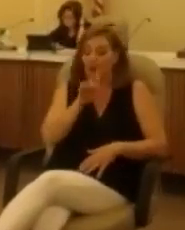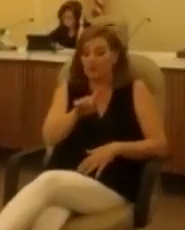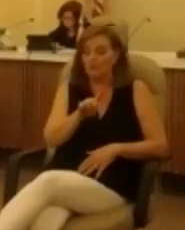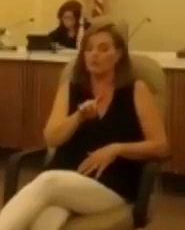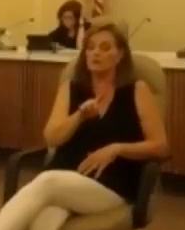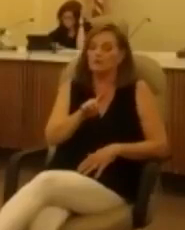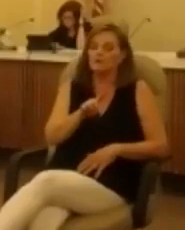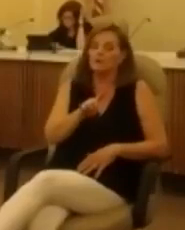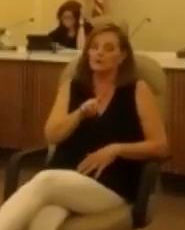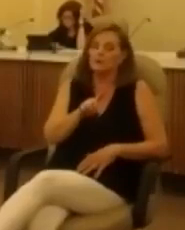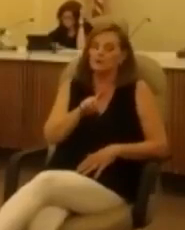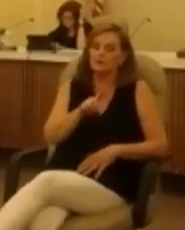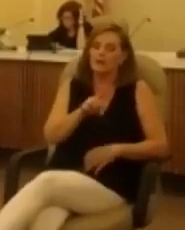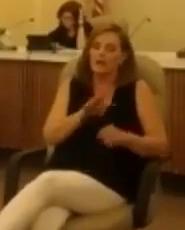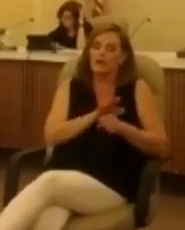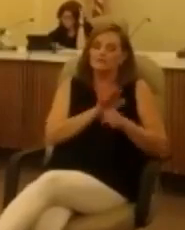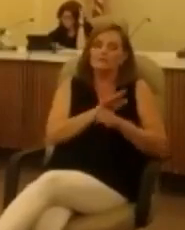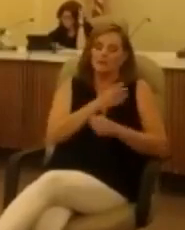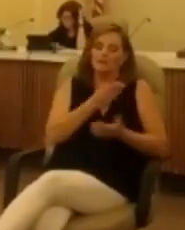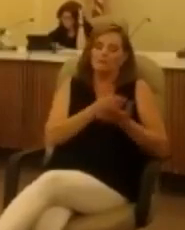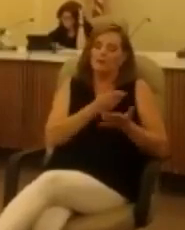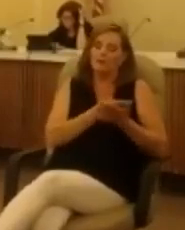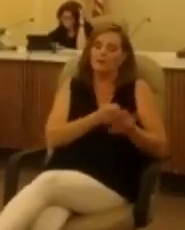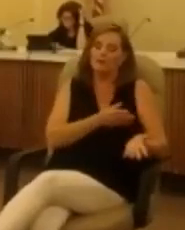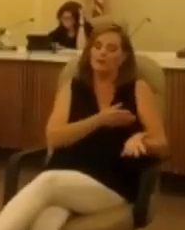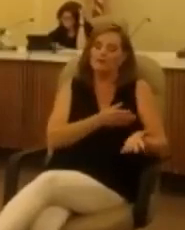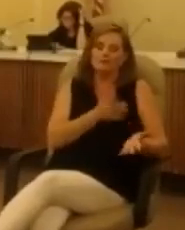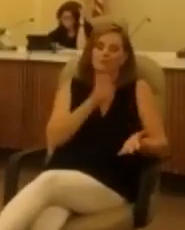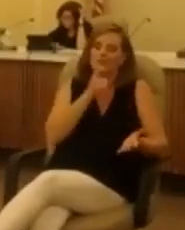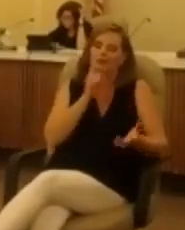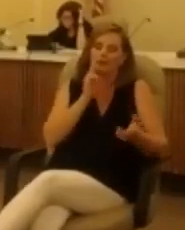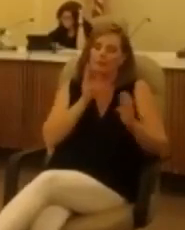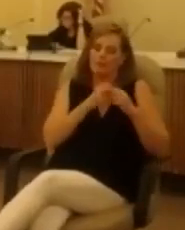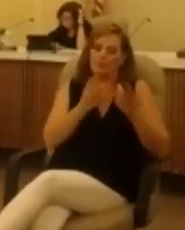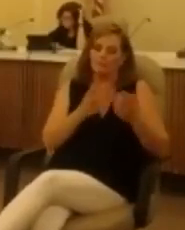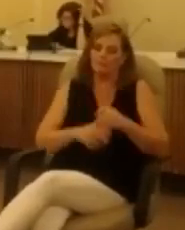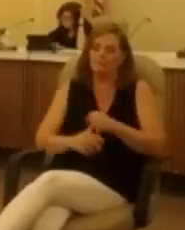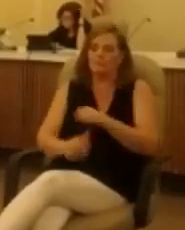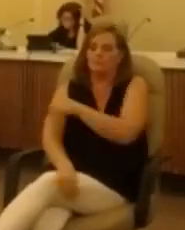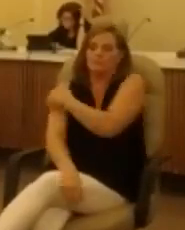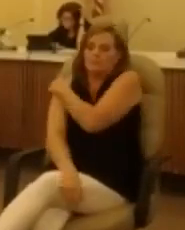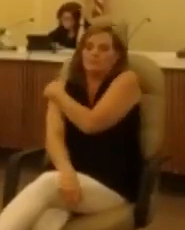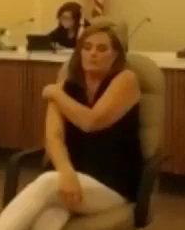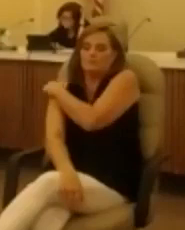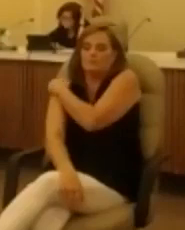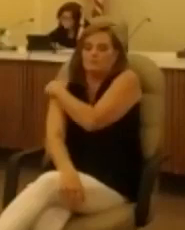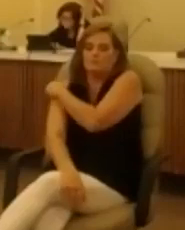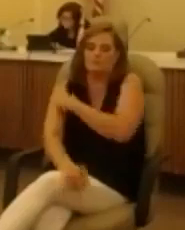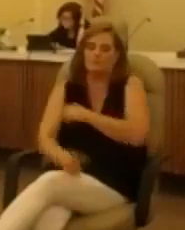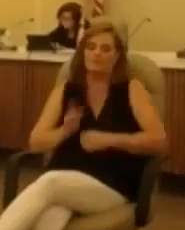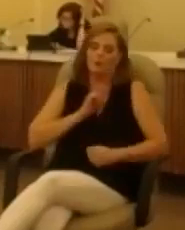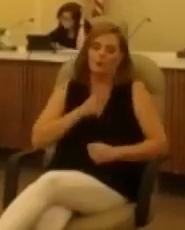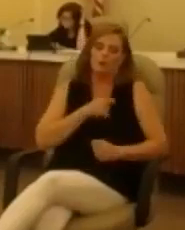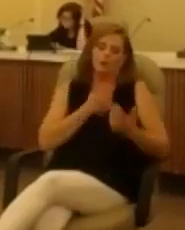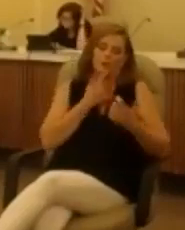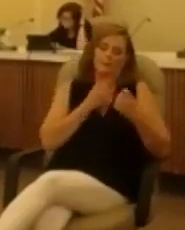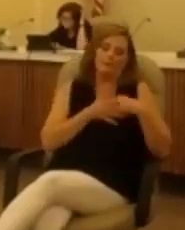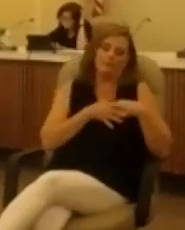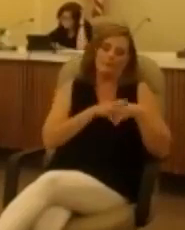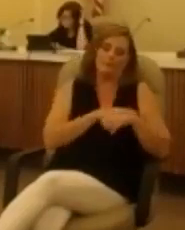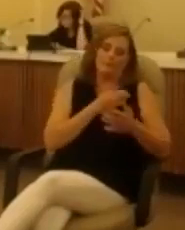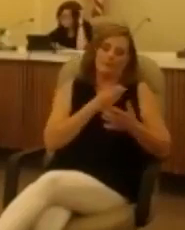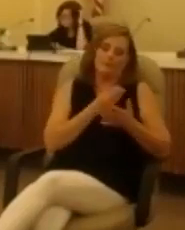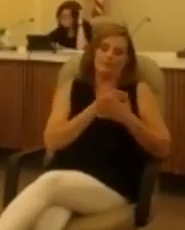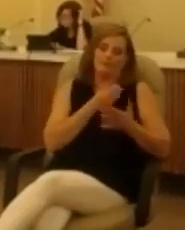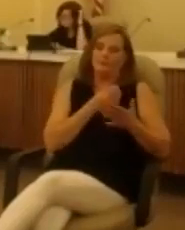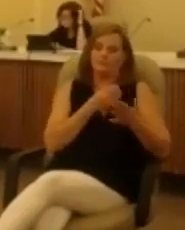significant surplus, so that will not be an issue. We're going to have to cover that money until the CDBG comes